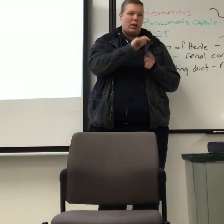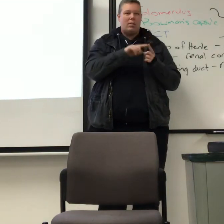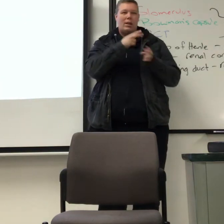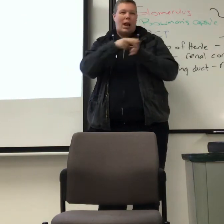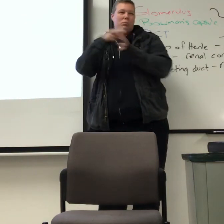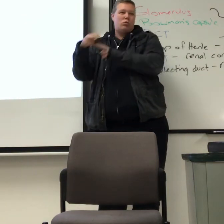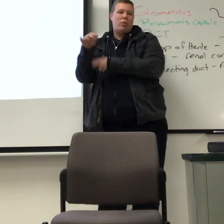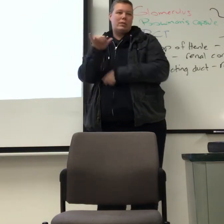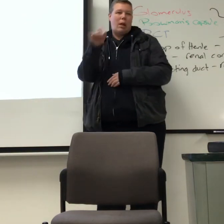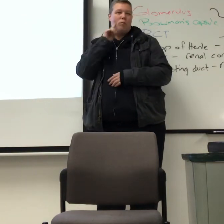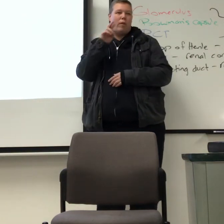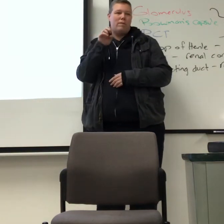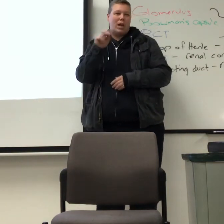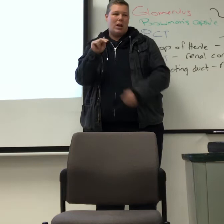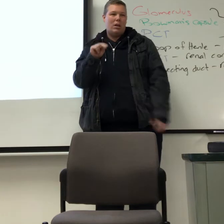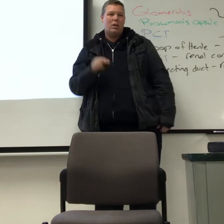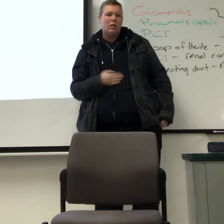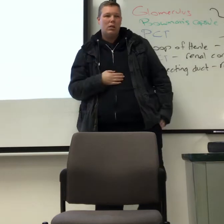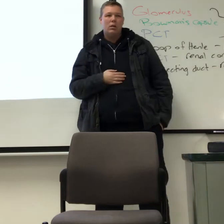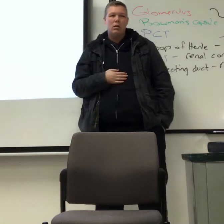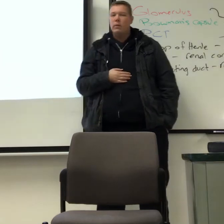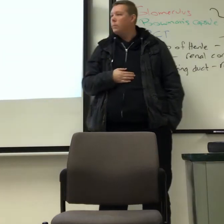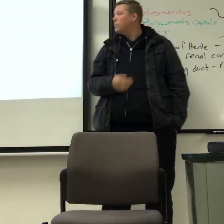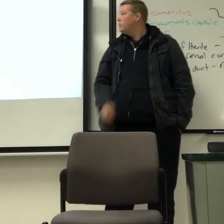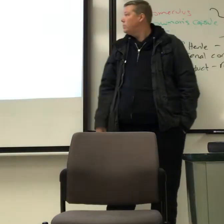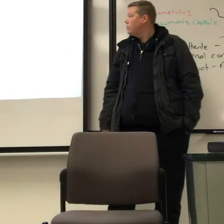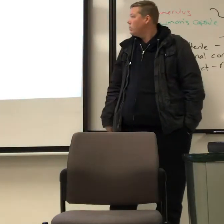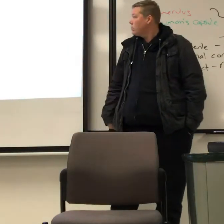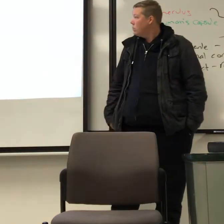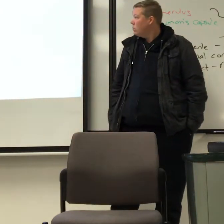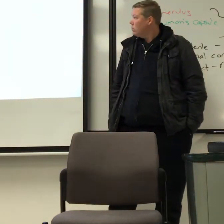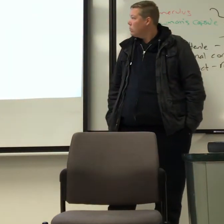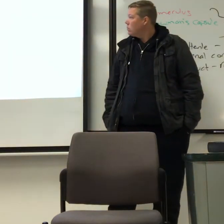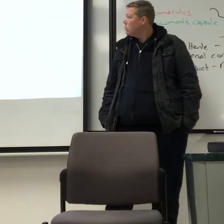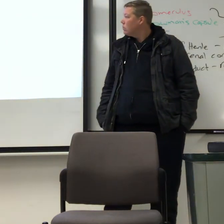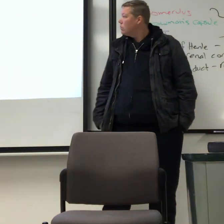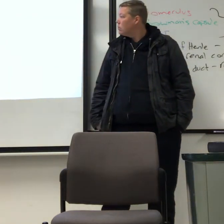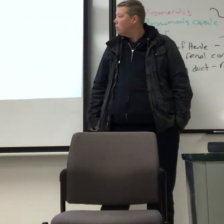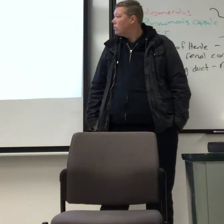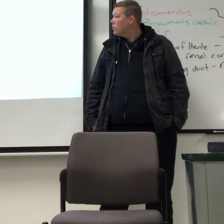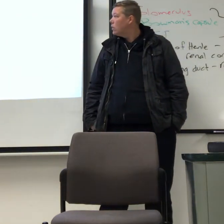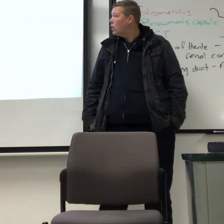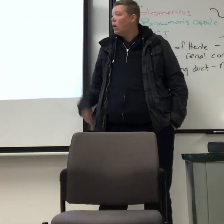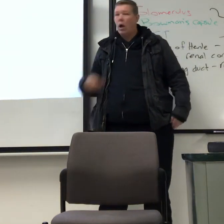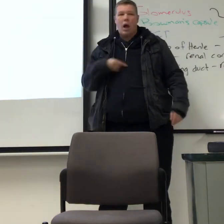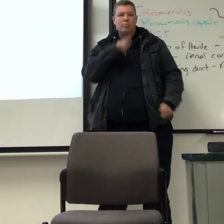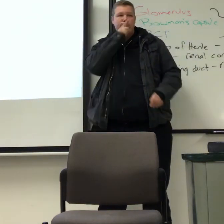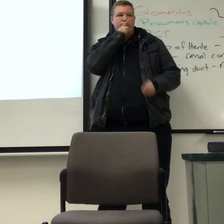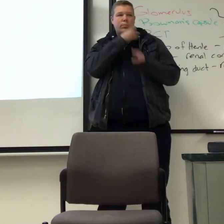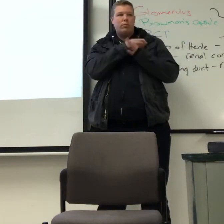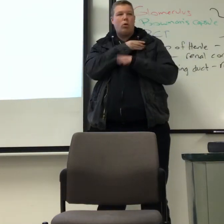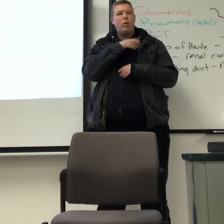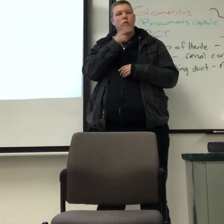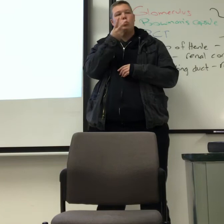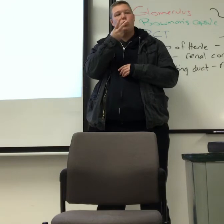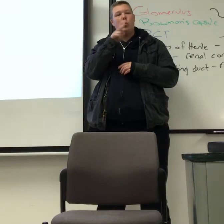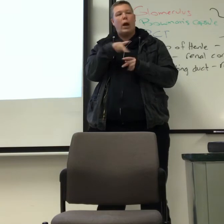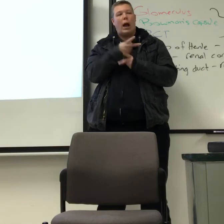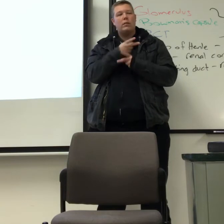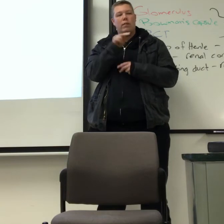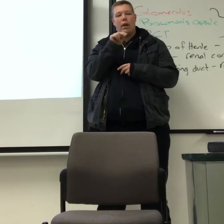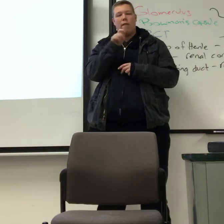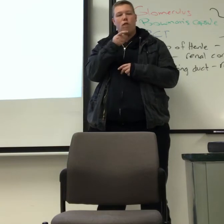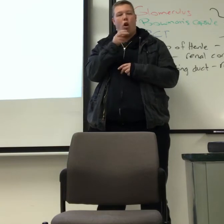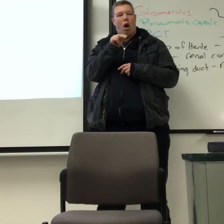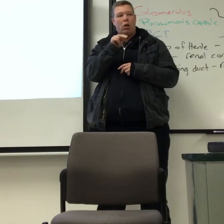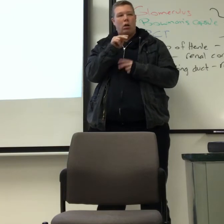nephron. And what I didn't mention before, there are two kinds of nephrons categorized by length,